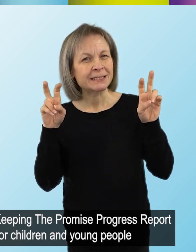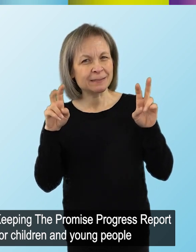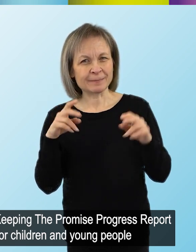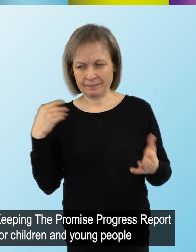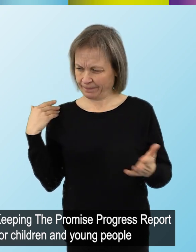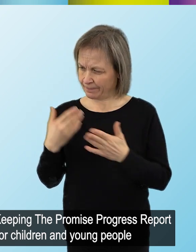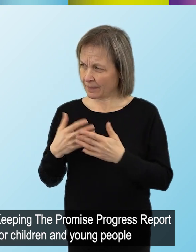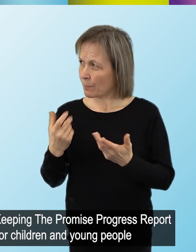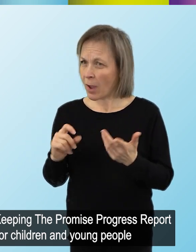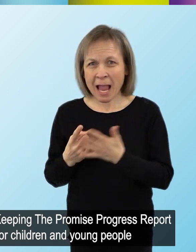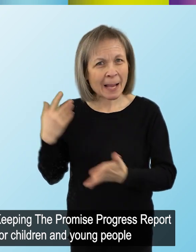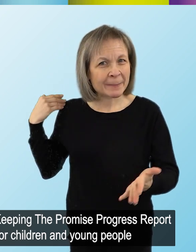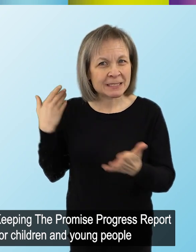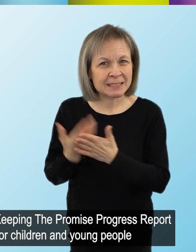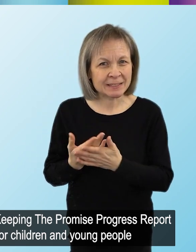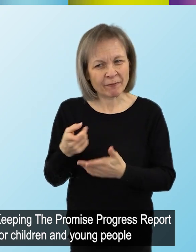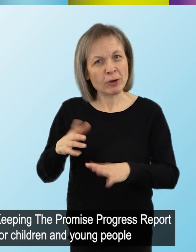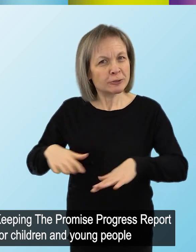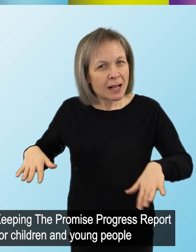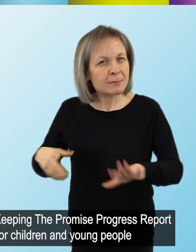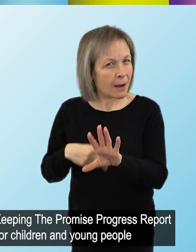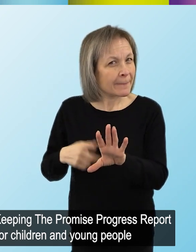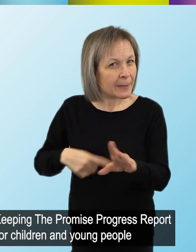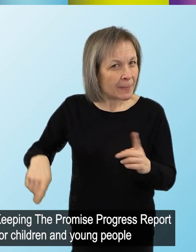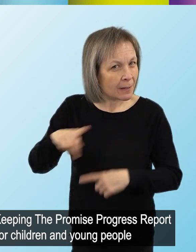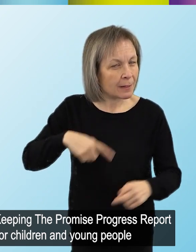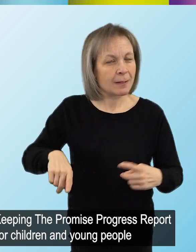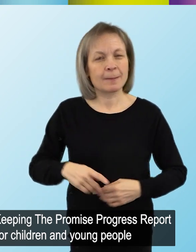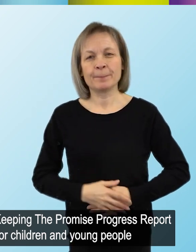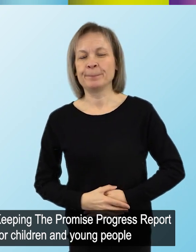SCRA's Keeping the Promise Progress Report for Children and Young People.